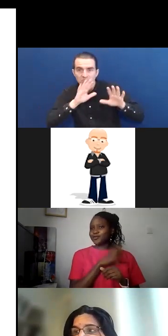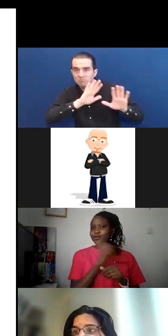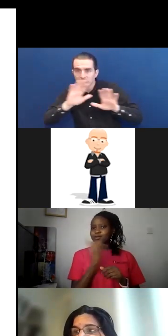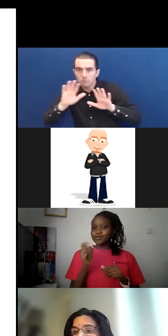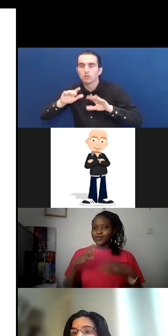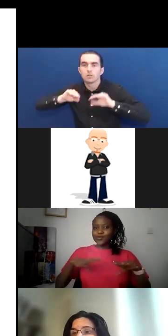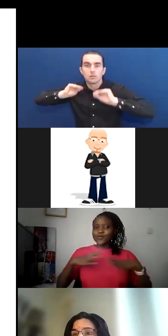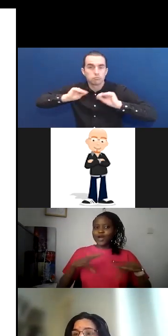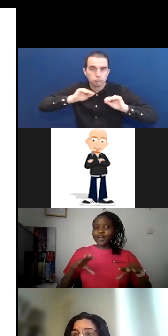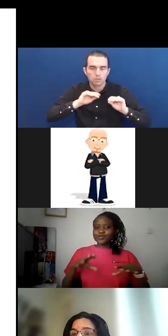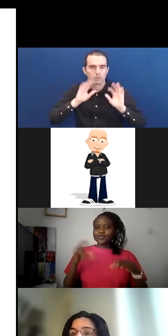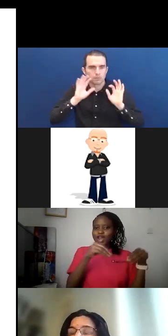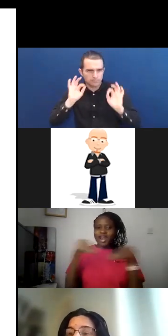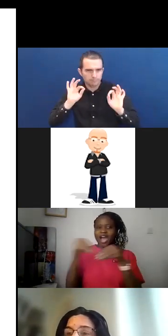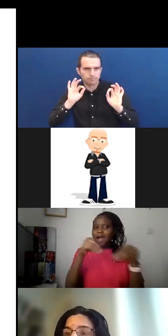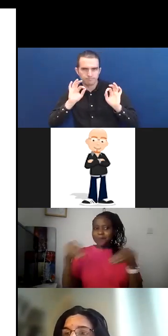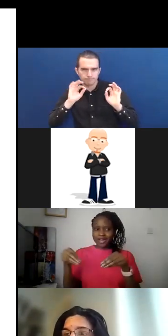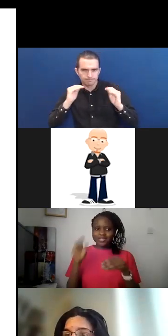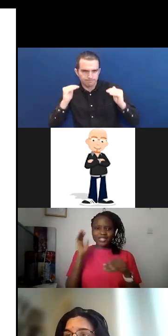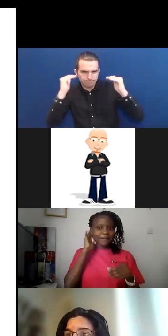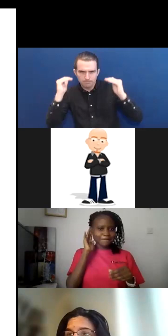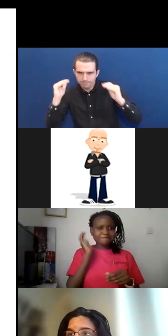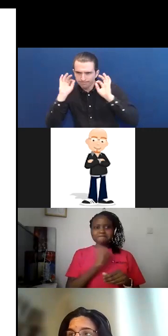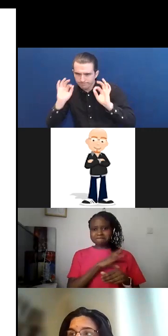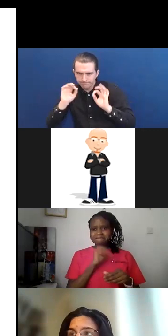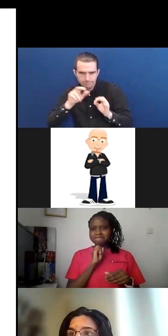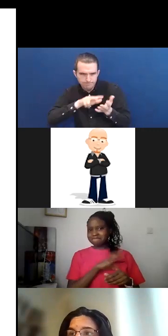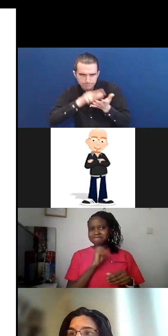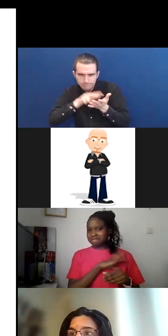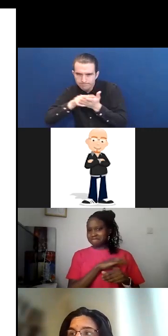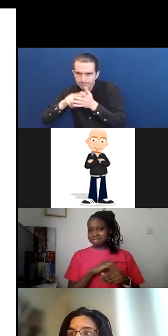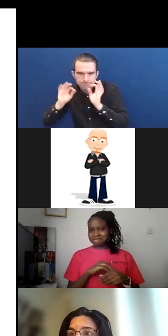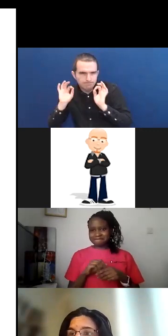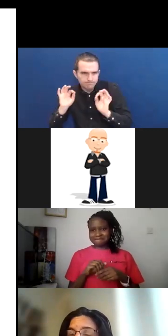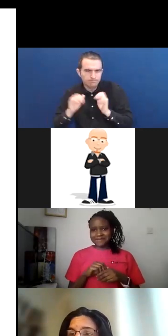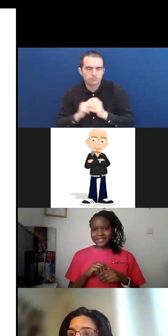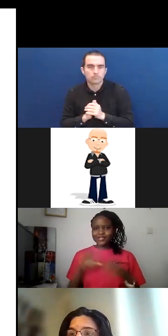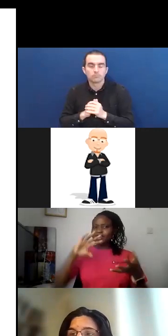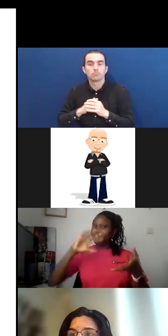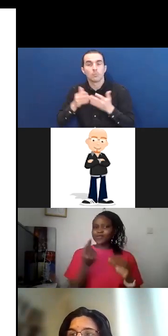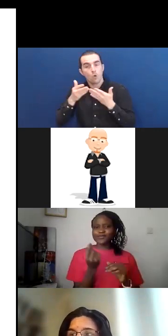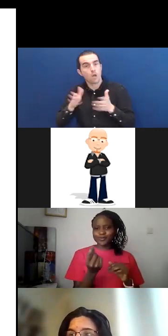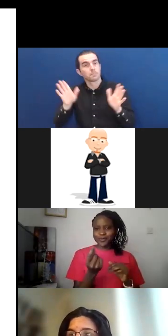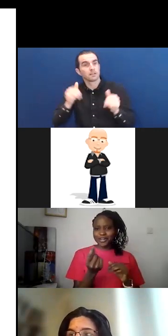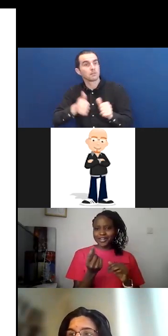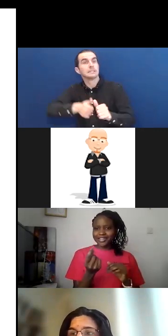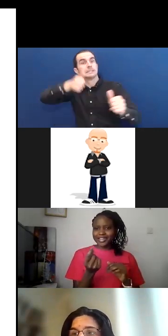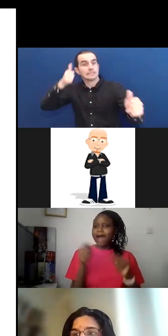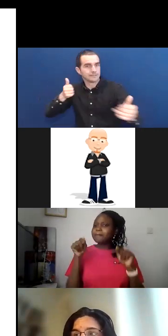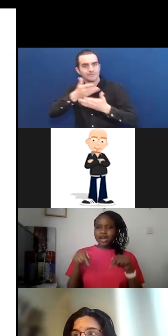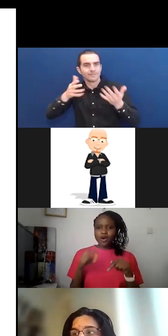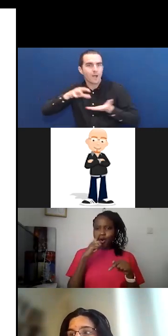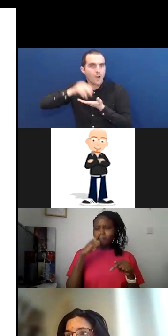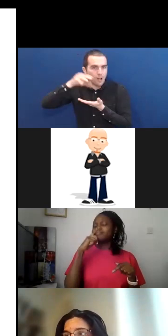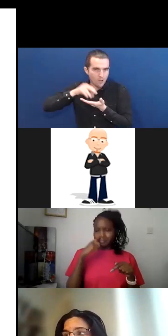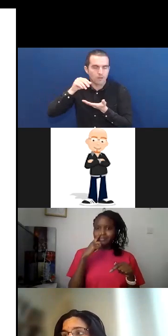education. Now, what's interesting is that we also have guidelines for actions to be taken